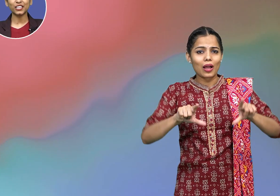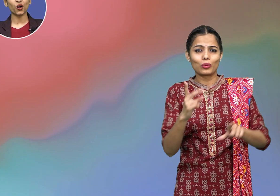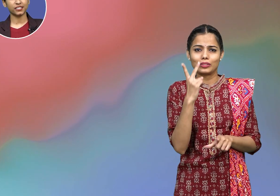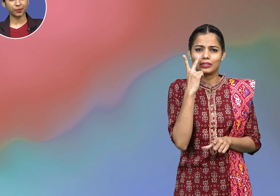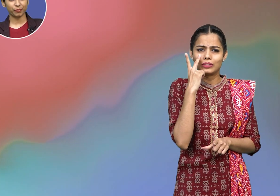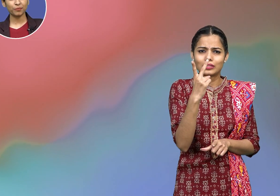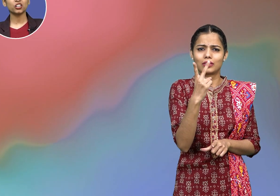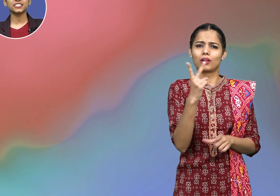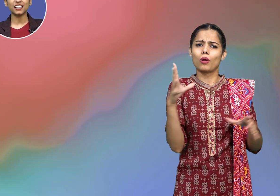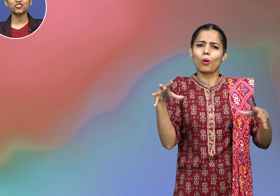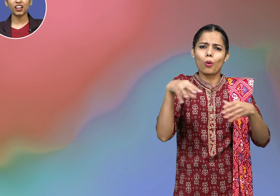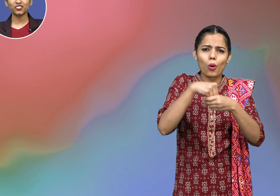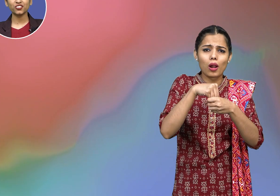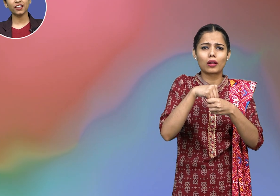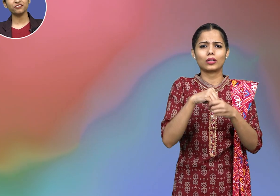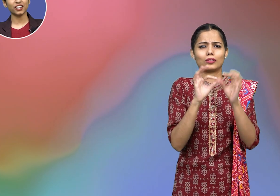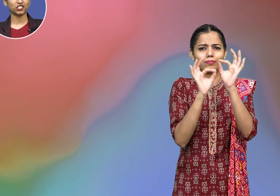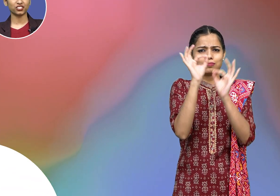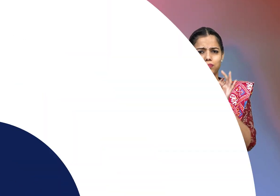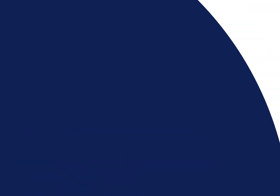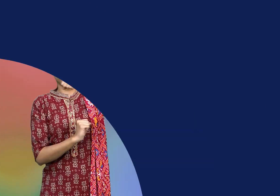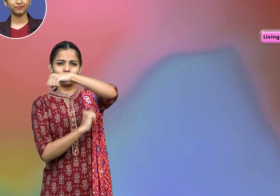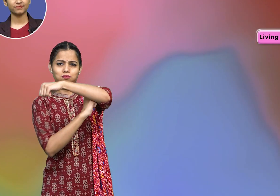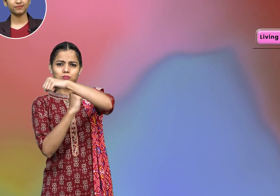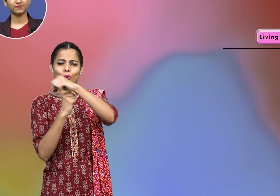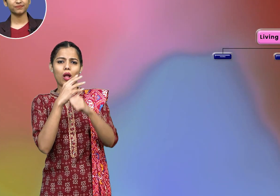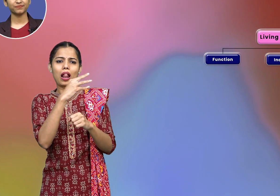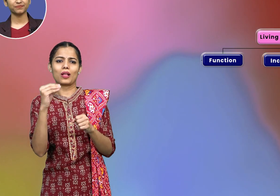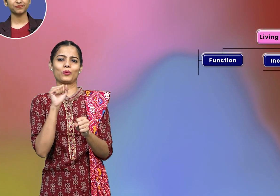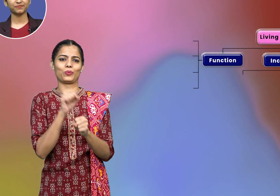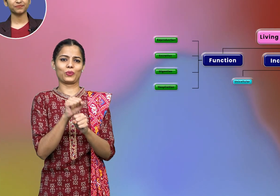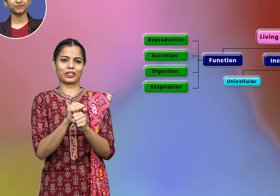Let's see the concept map on cell structure and function.